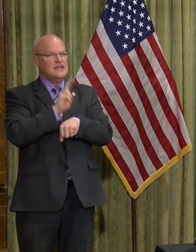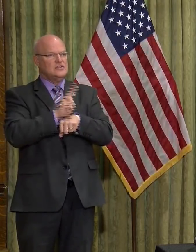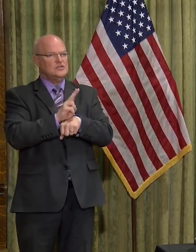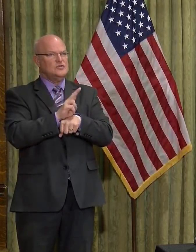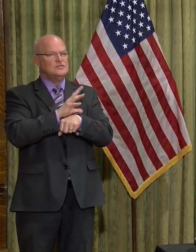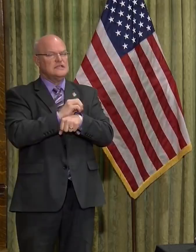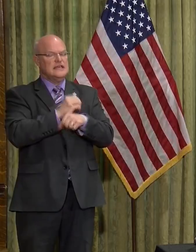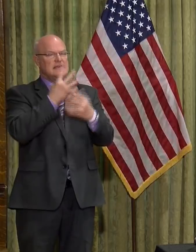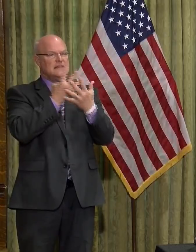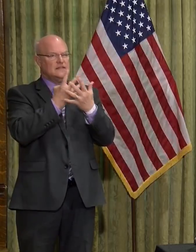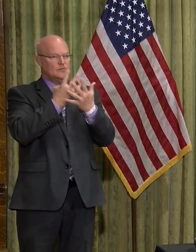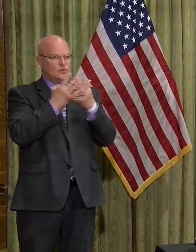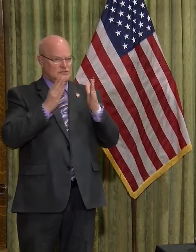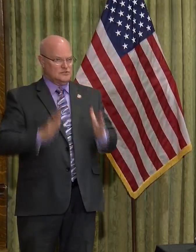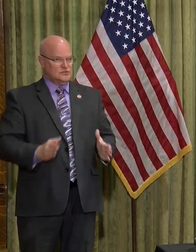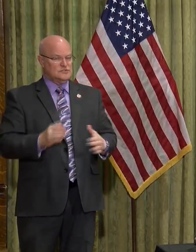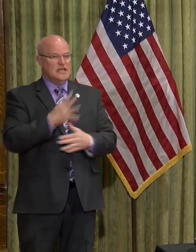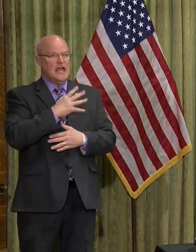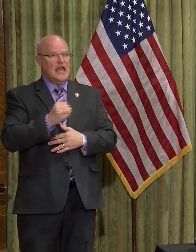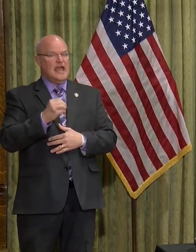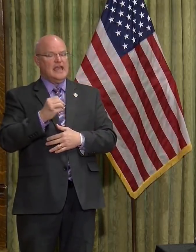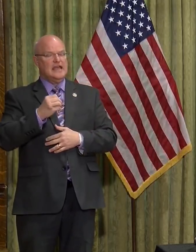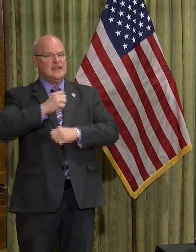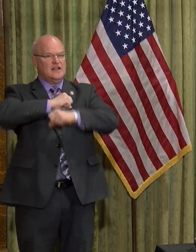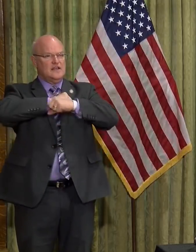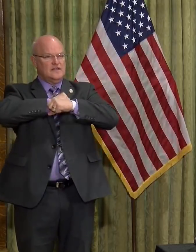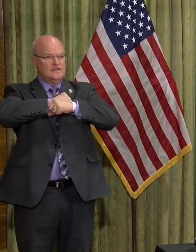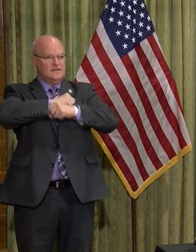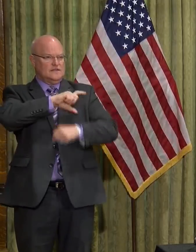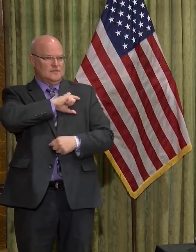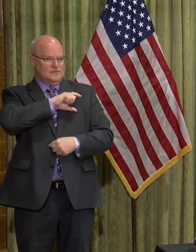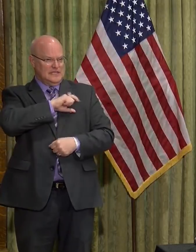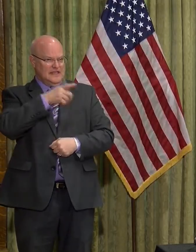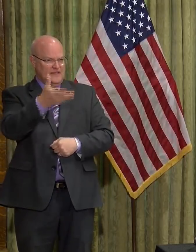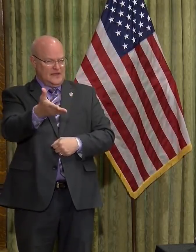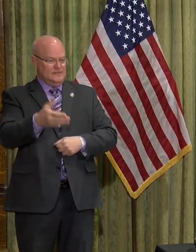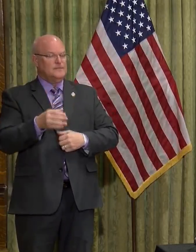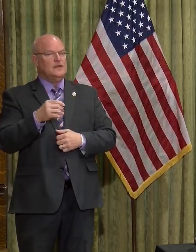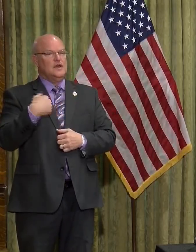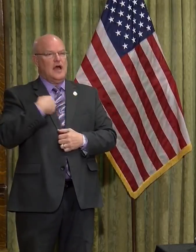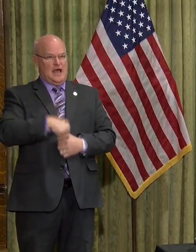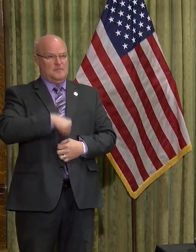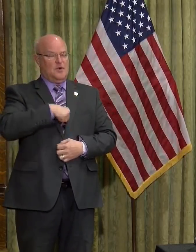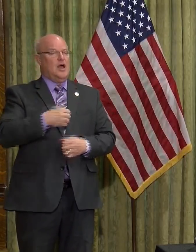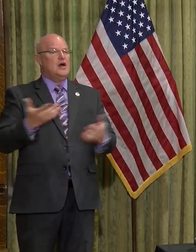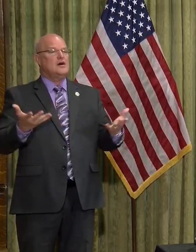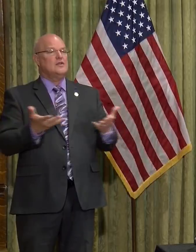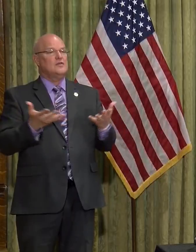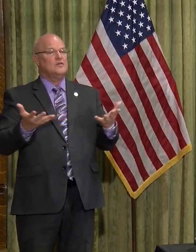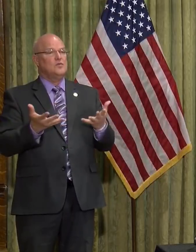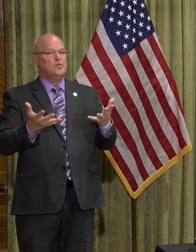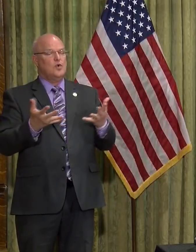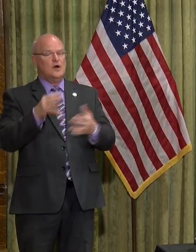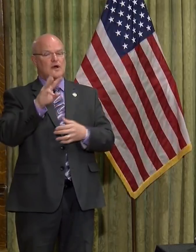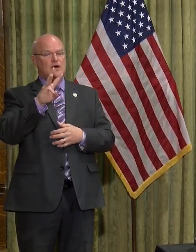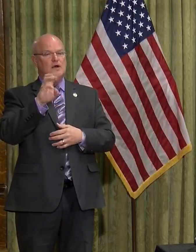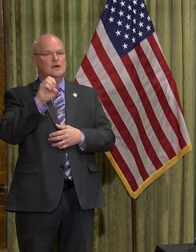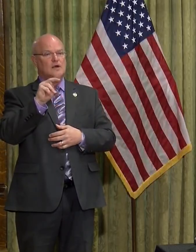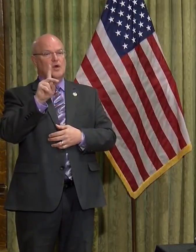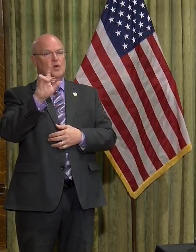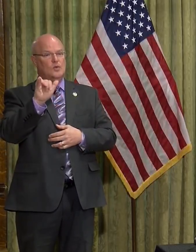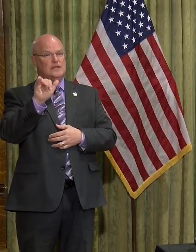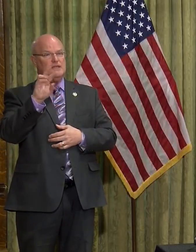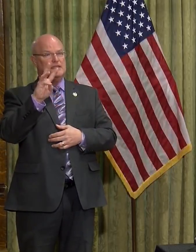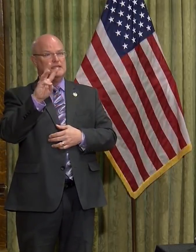in the inmate population and in the guard population. And so I'm proud of what Wendy Kelly and her team